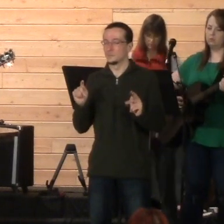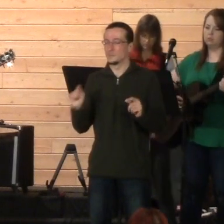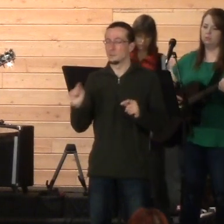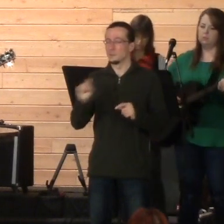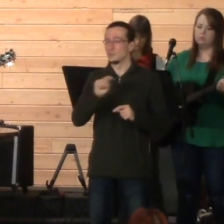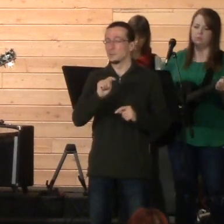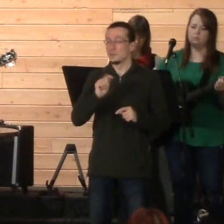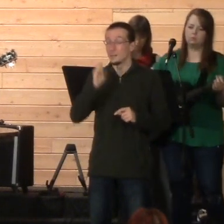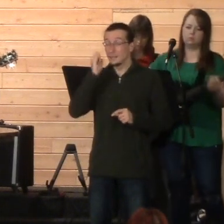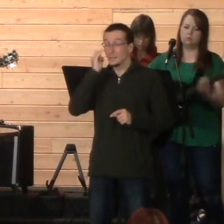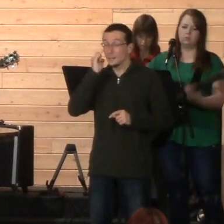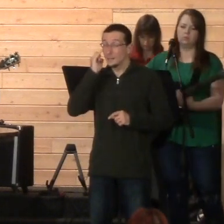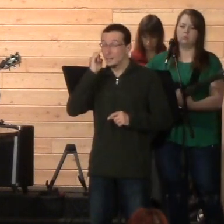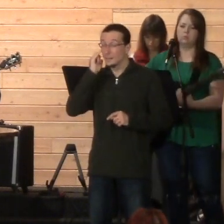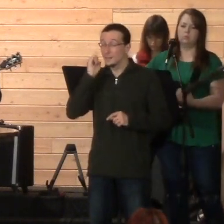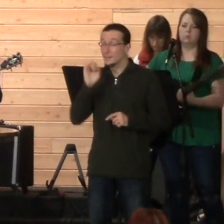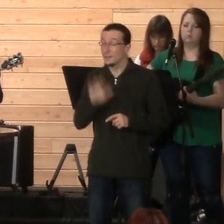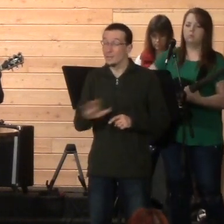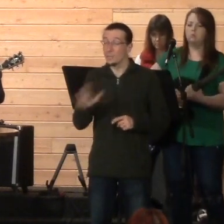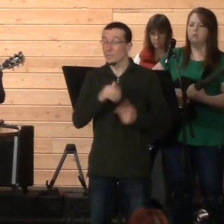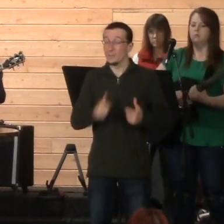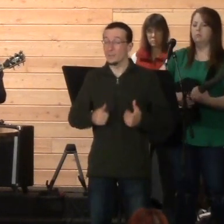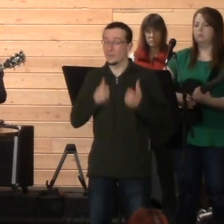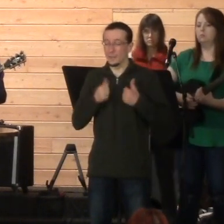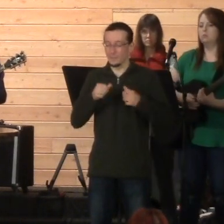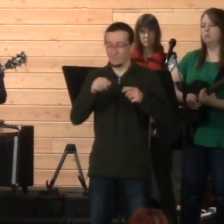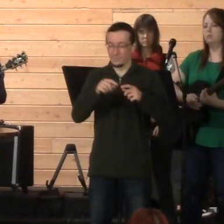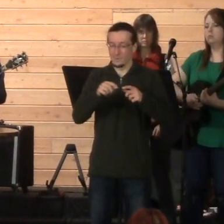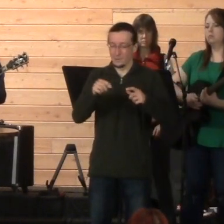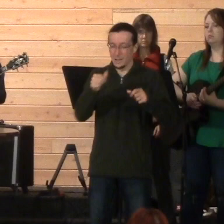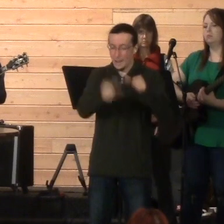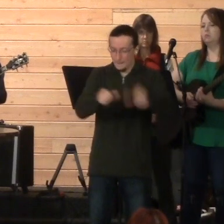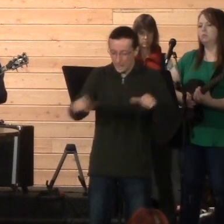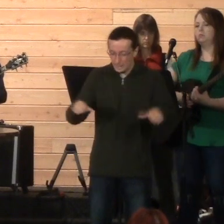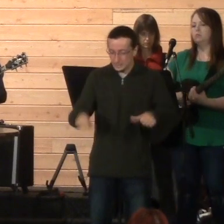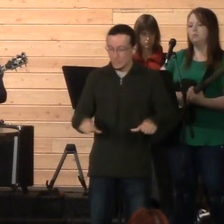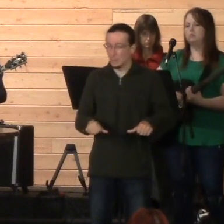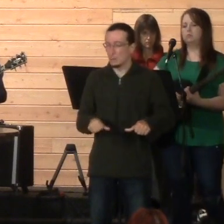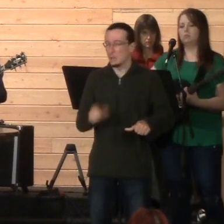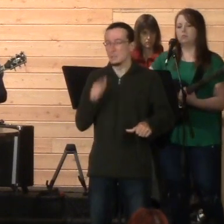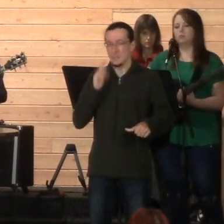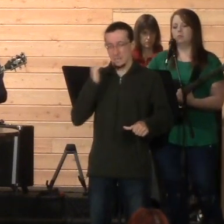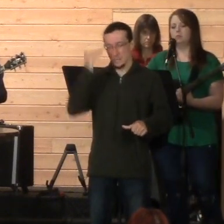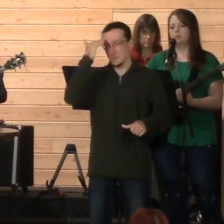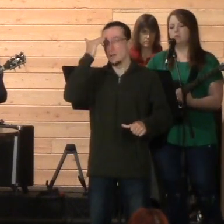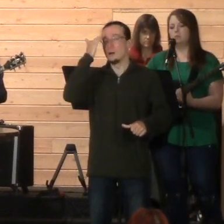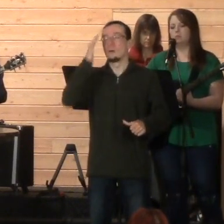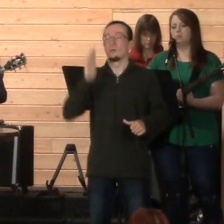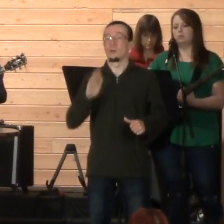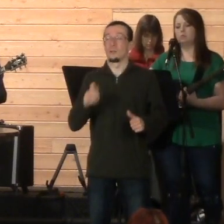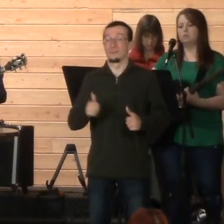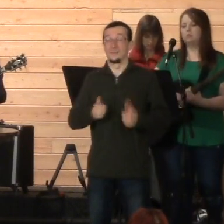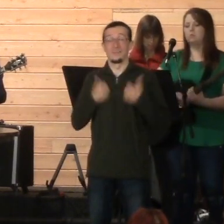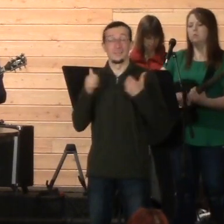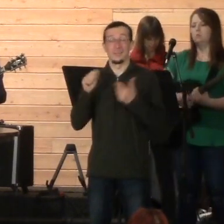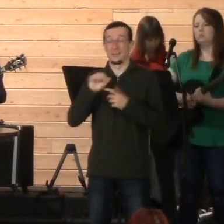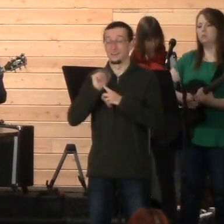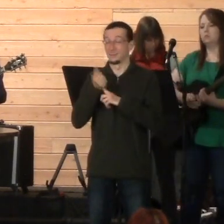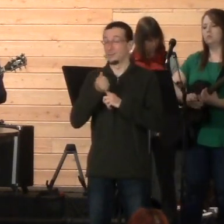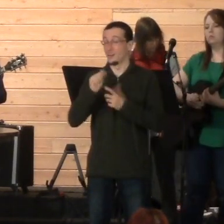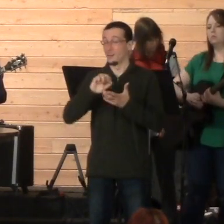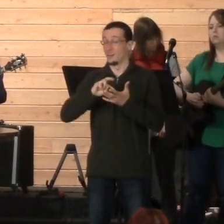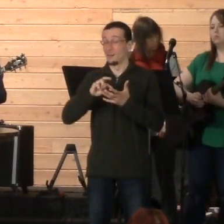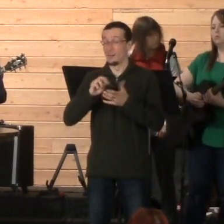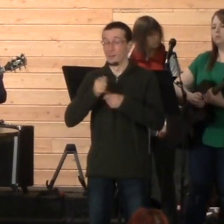if their life was a puzzle piece, they know that they life circumstances has just stripped them